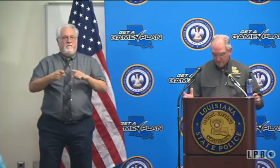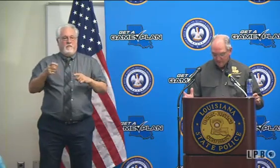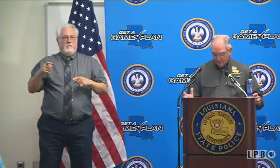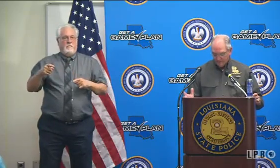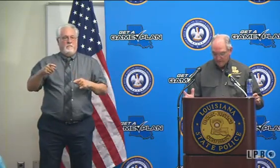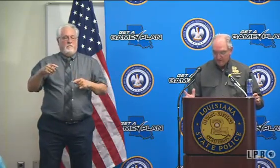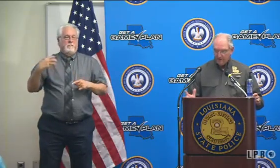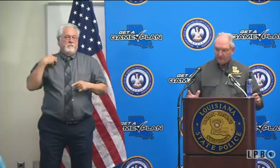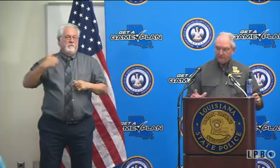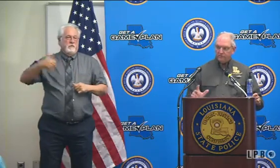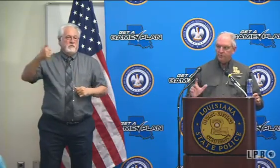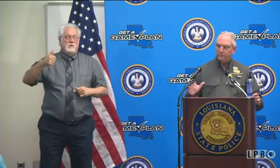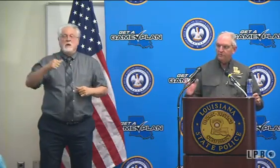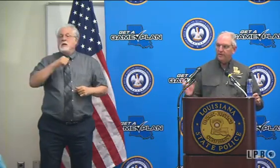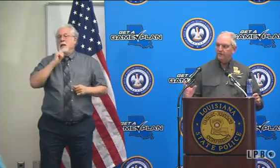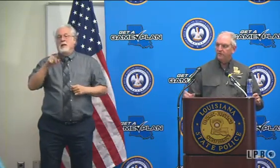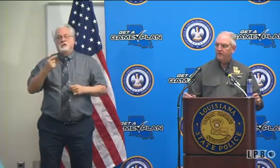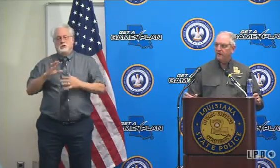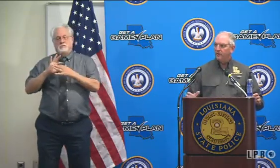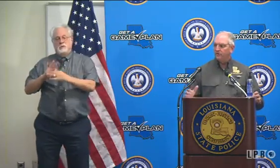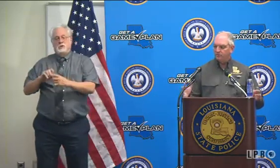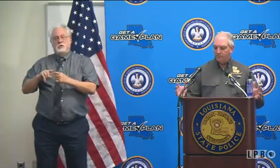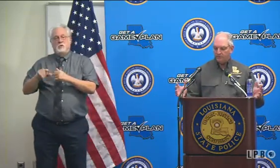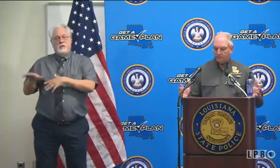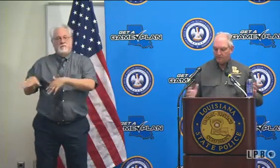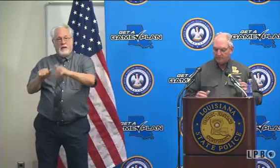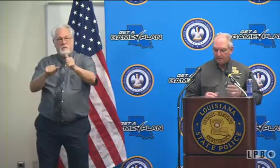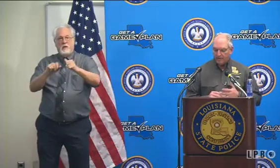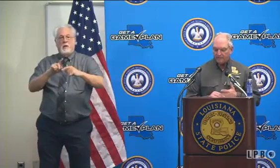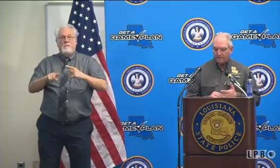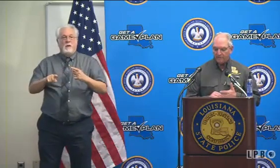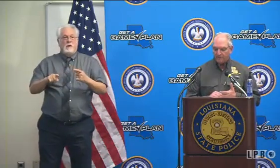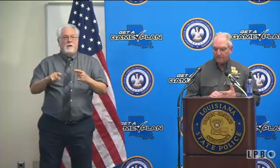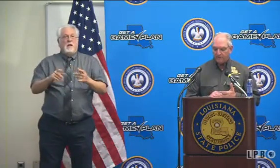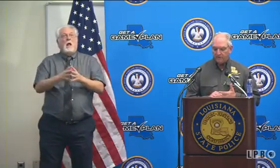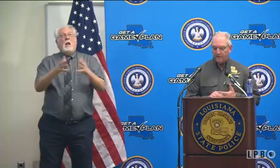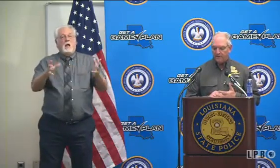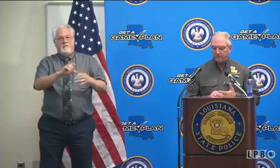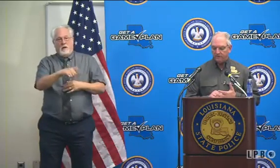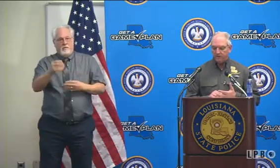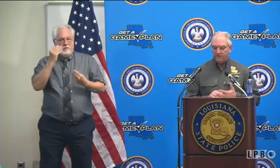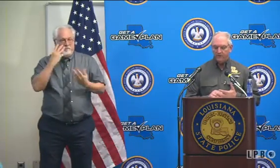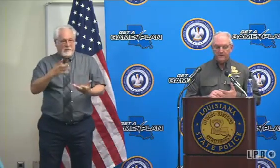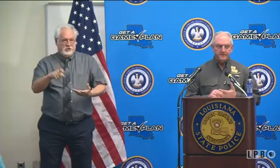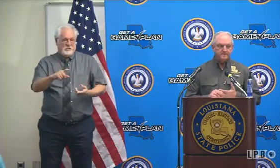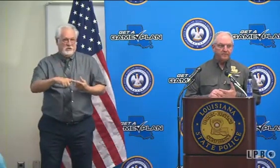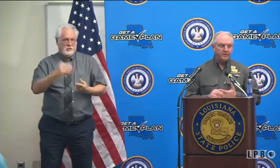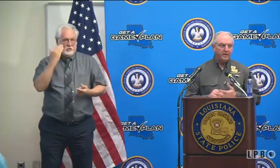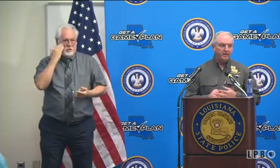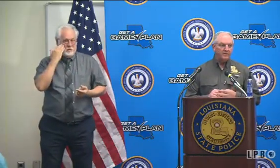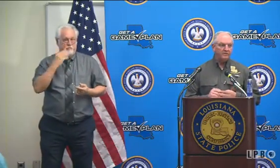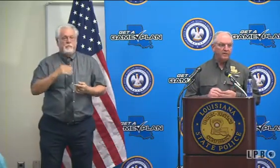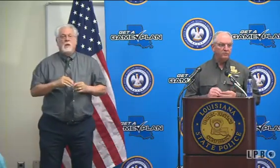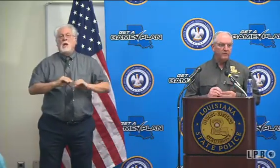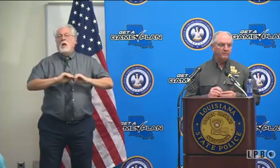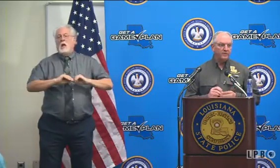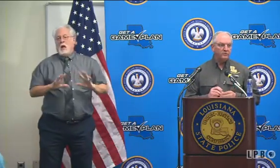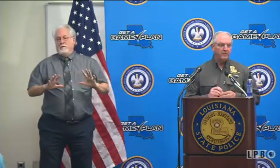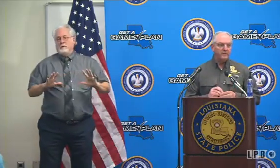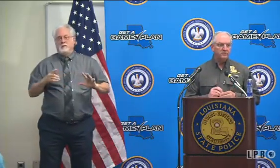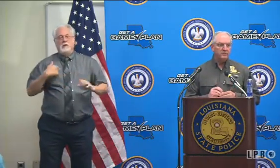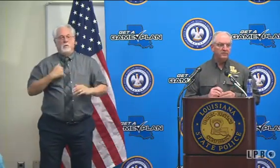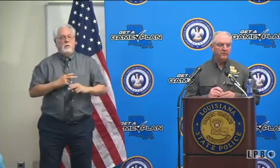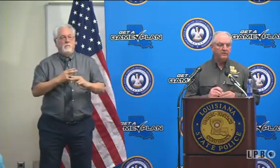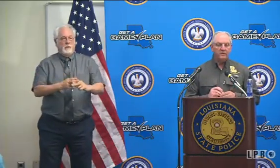them. Not just with respect to evacuations, but with respect to a lot of information that you're going to need to know. Obviously, as we have